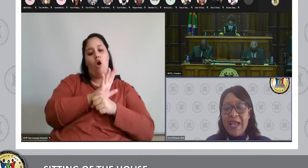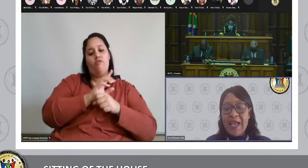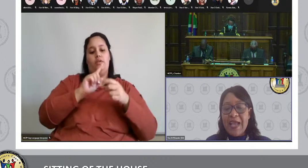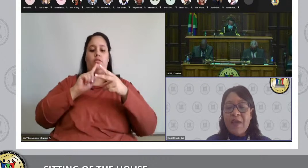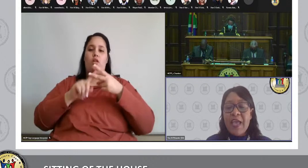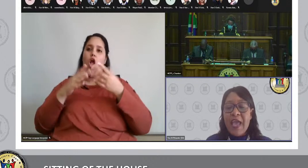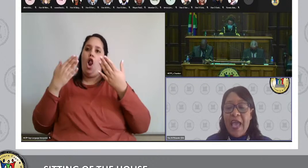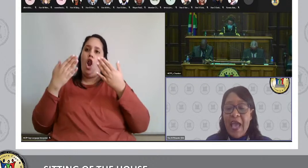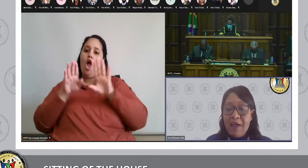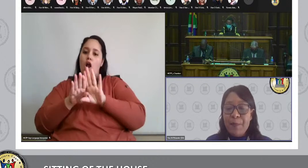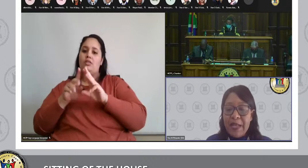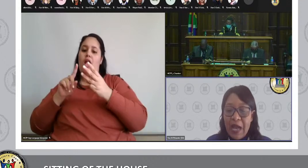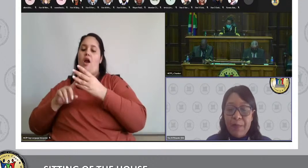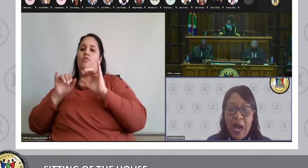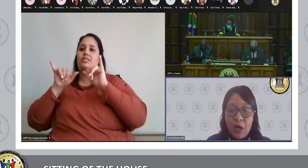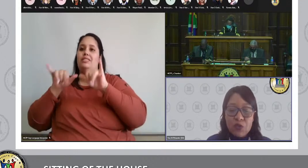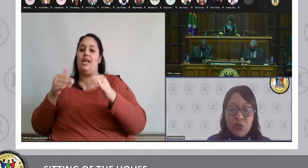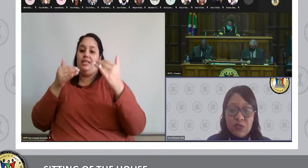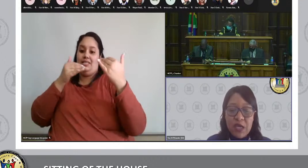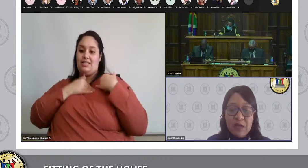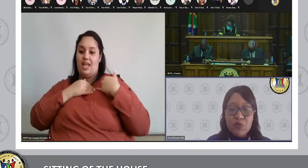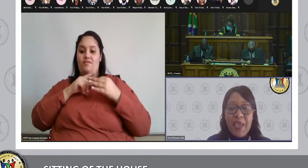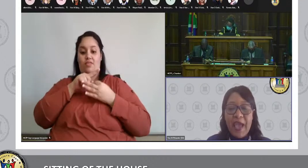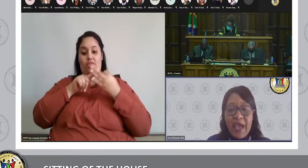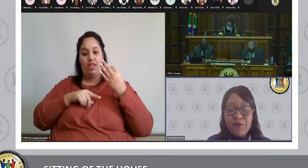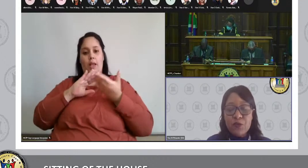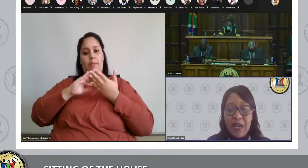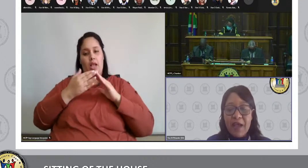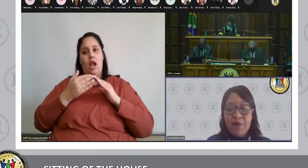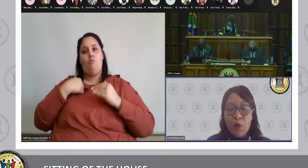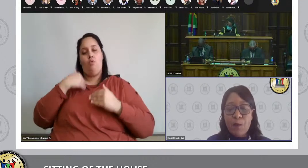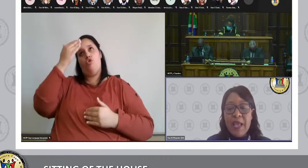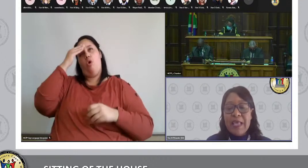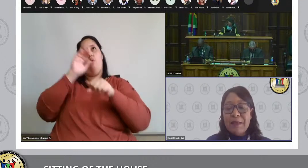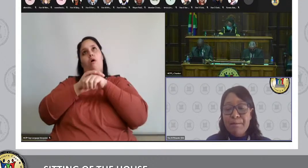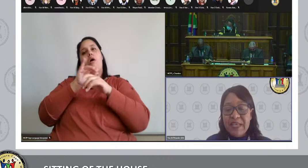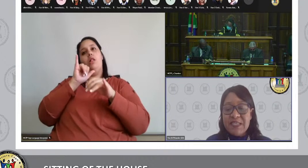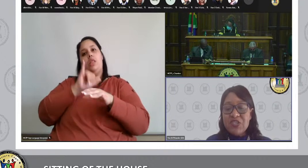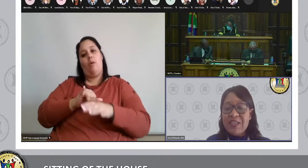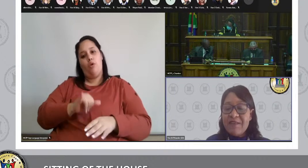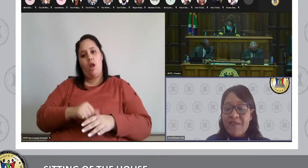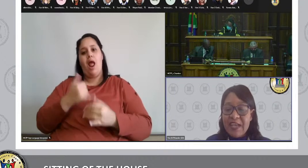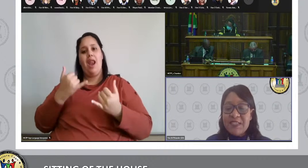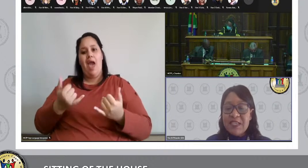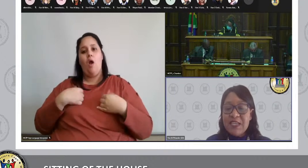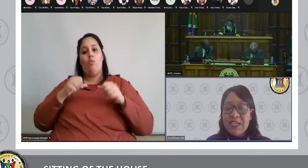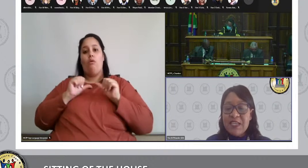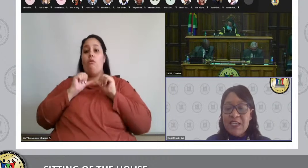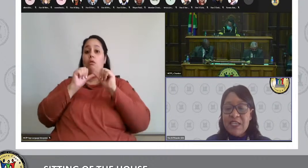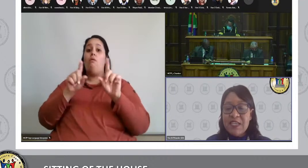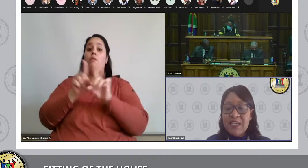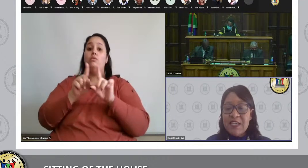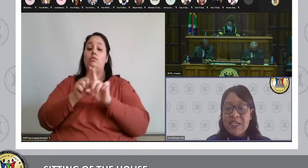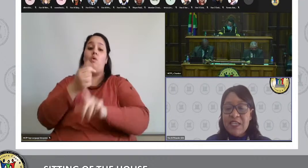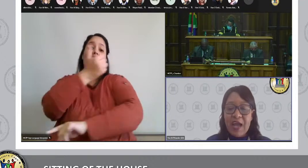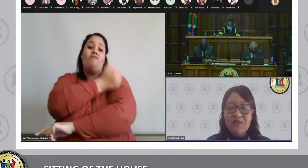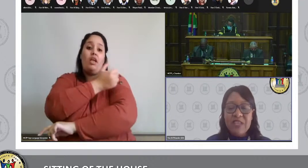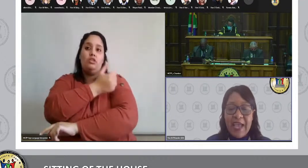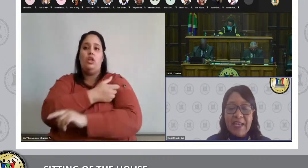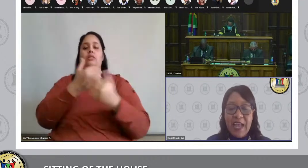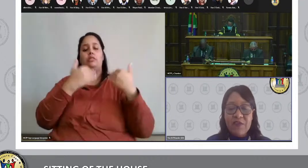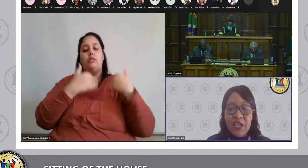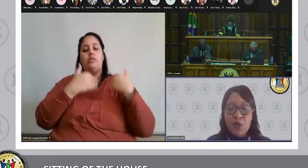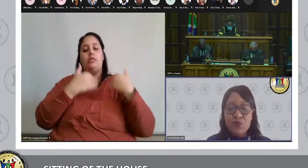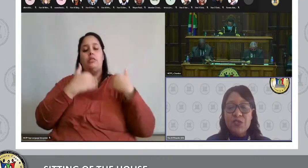and stay safe have become household terms, we have to drive home the message that vaccination saves both